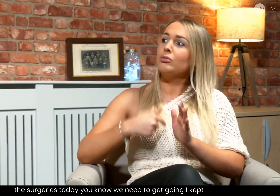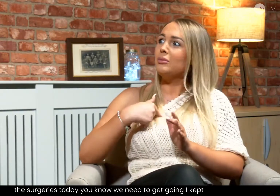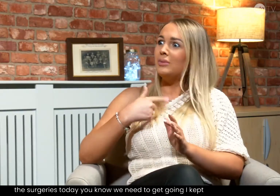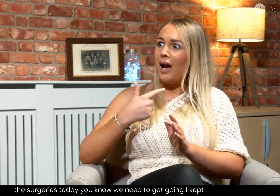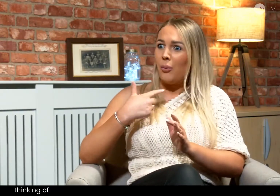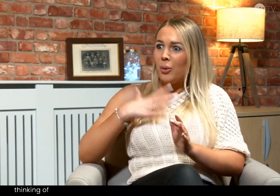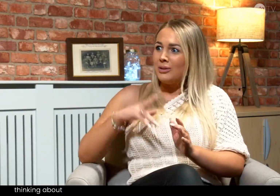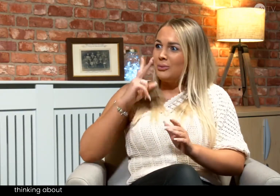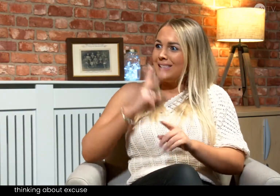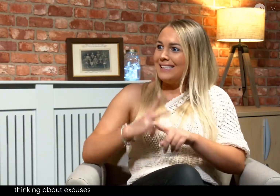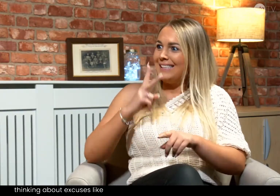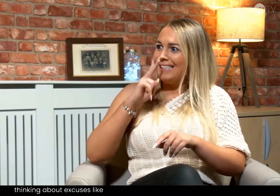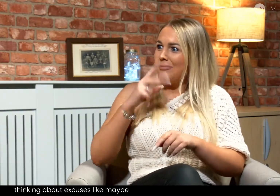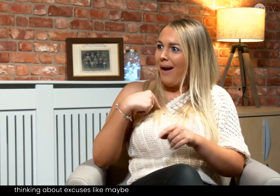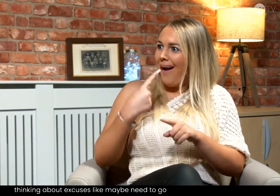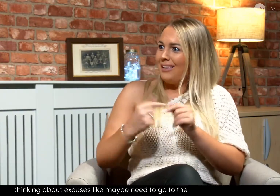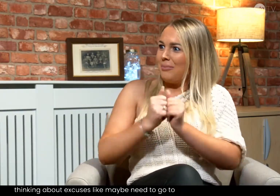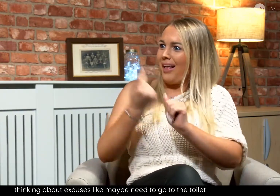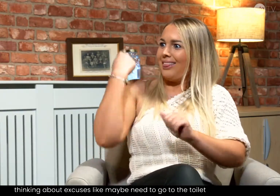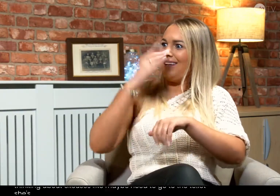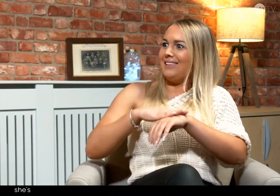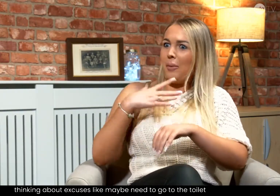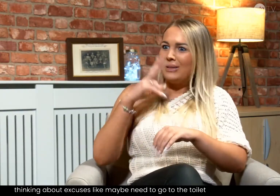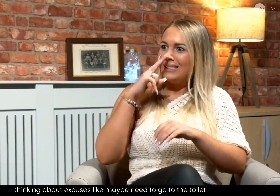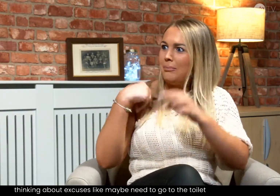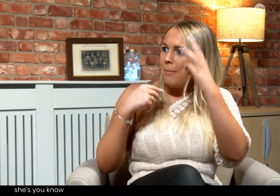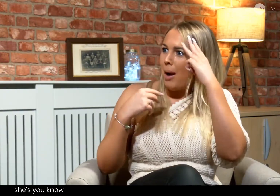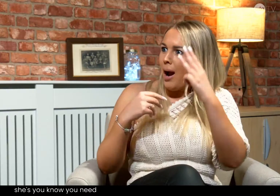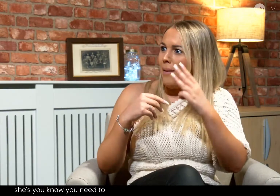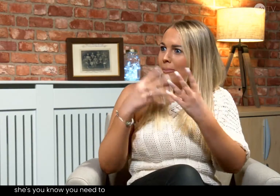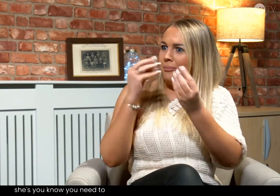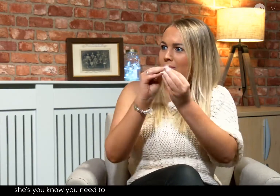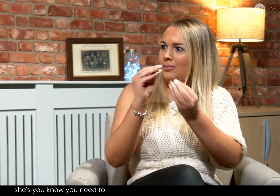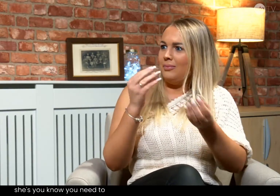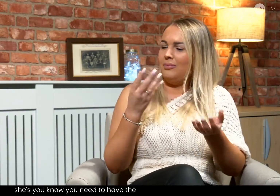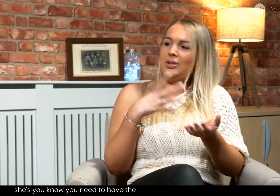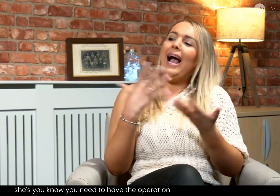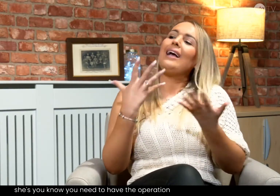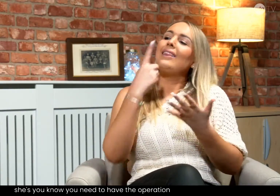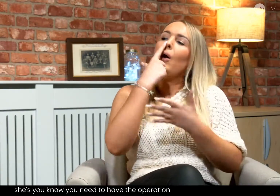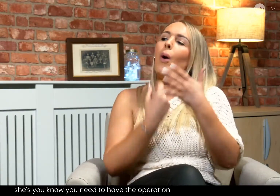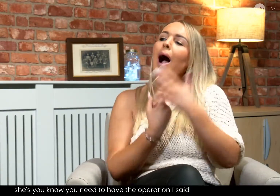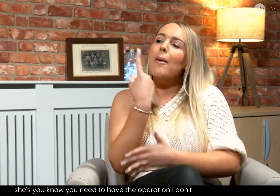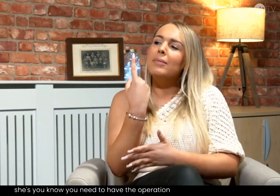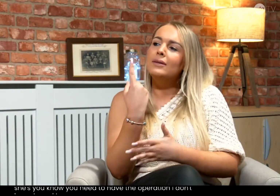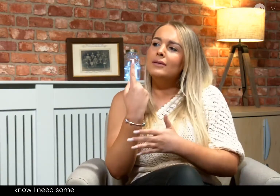go to the toilet. And she said, oh no, you know, you need to have the operation. And I said, no, I need to see my partner, I need to see my mum before